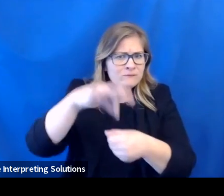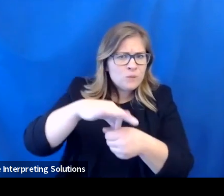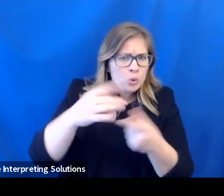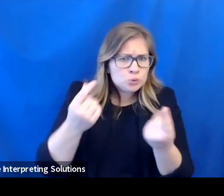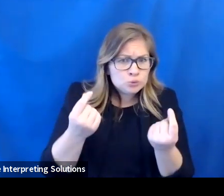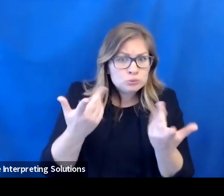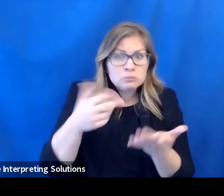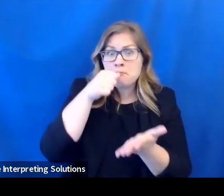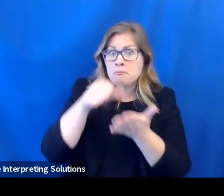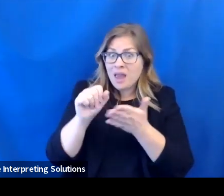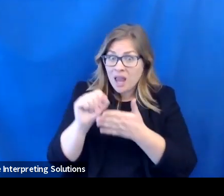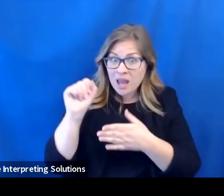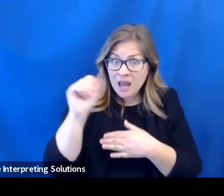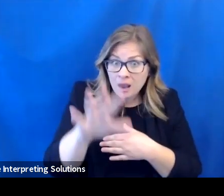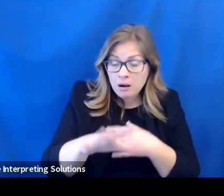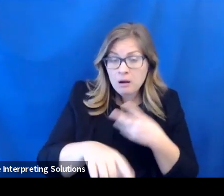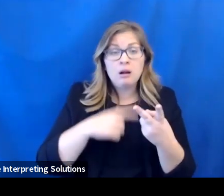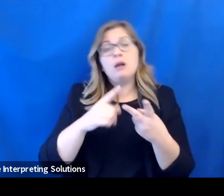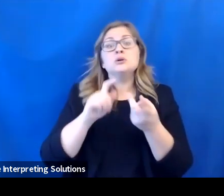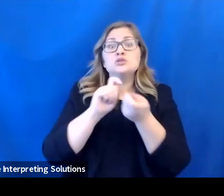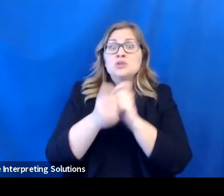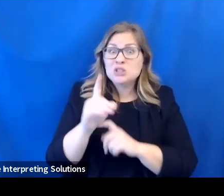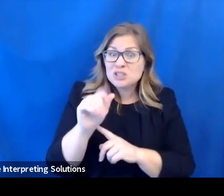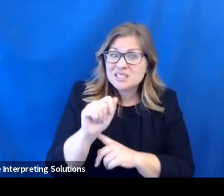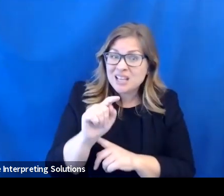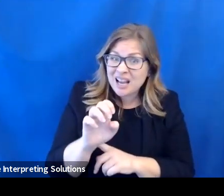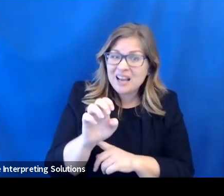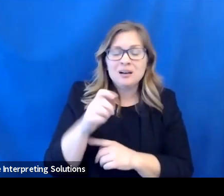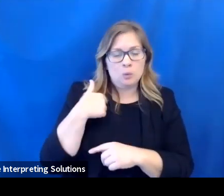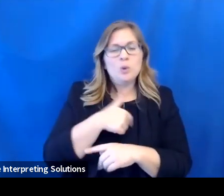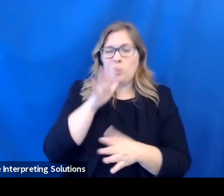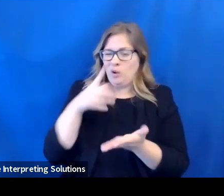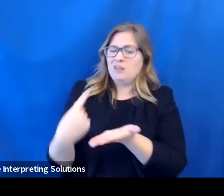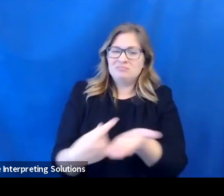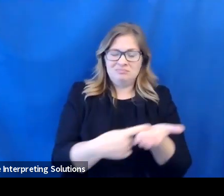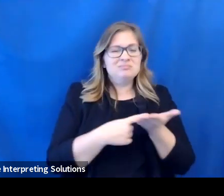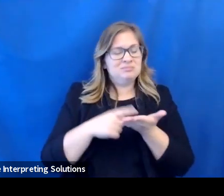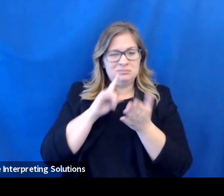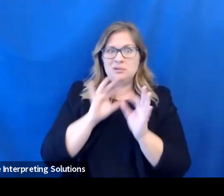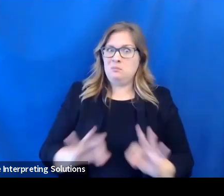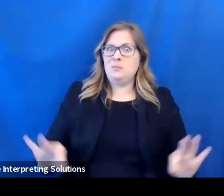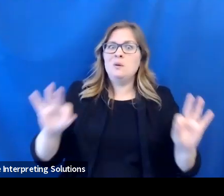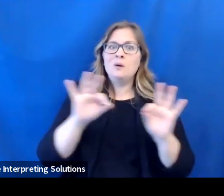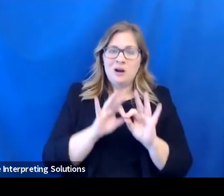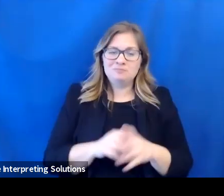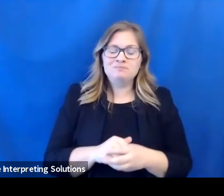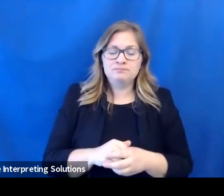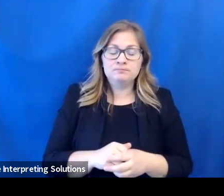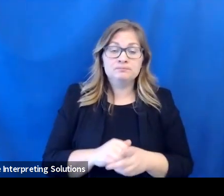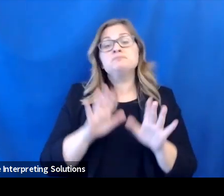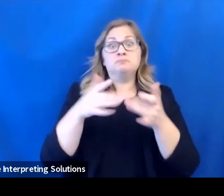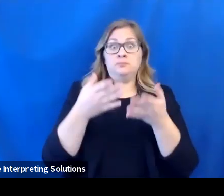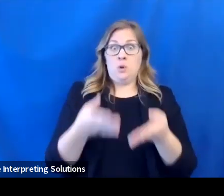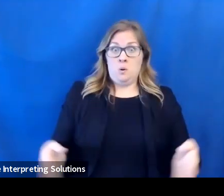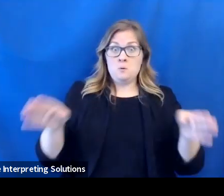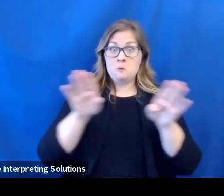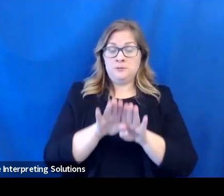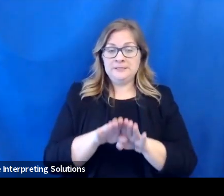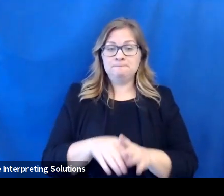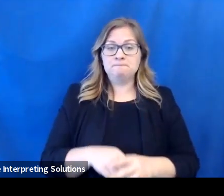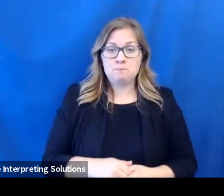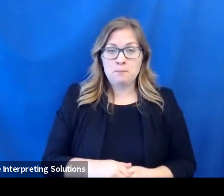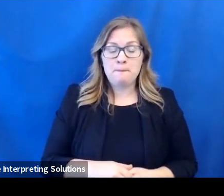want to thank you for the question. It's really important. And again, before I close today, I'm incredibly grateful, and